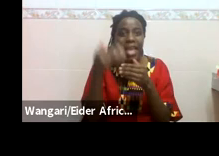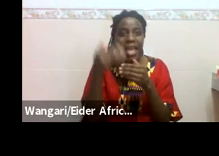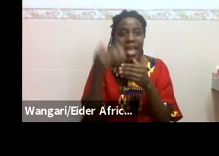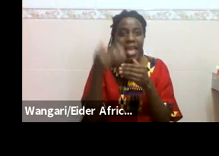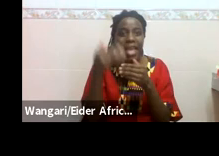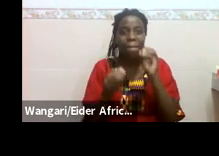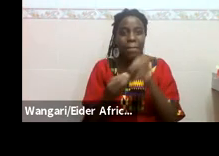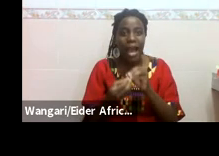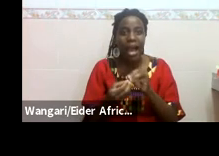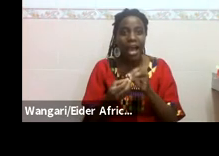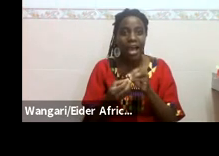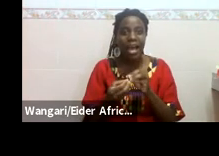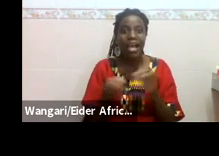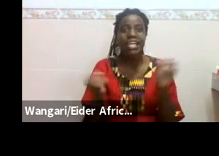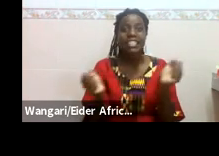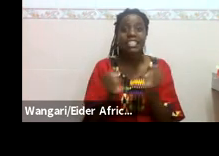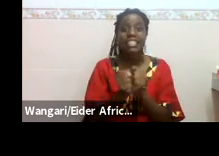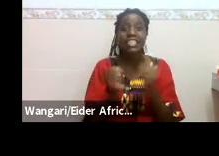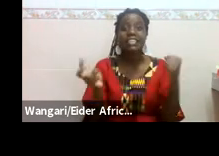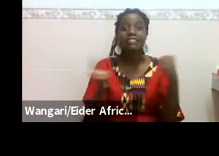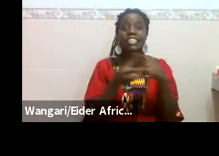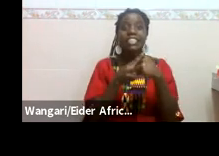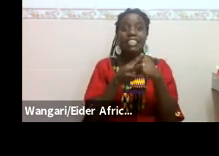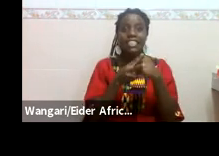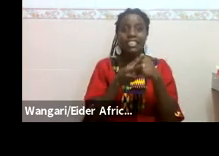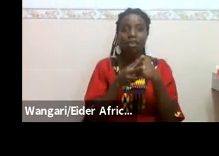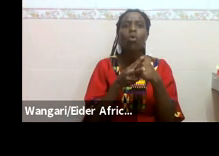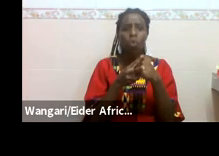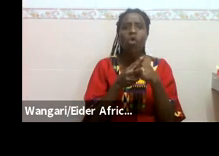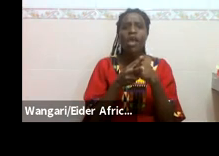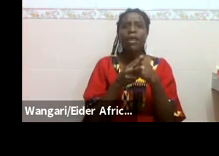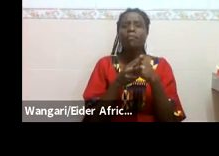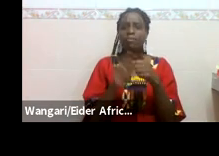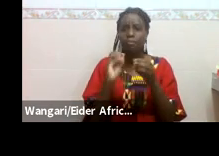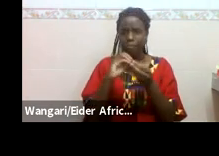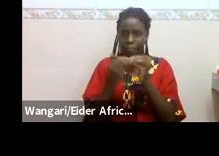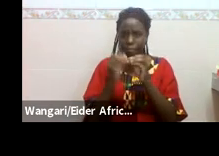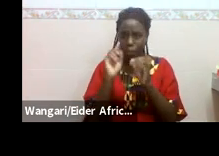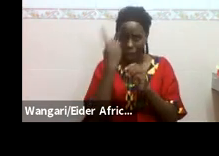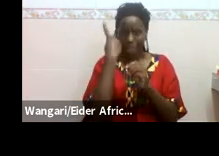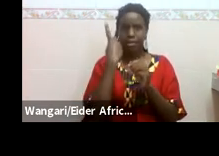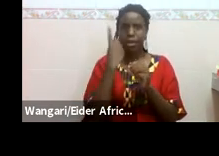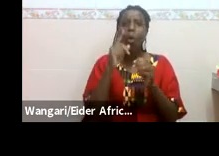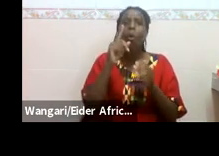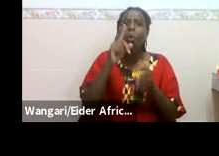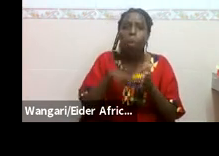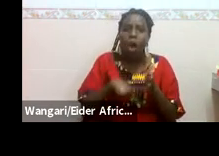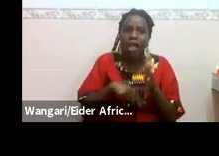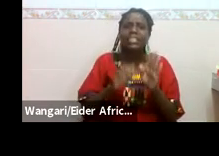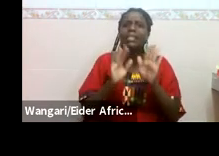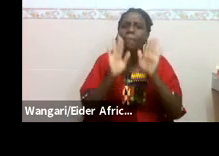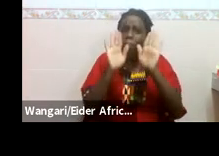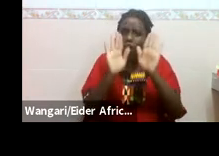my screen. There it is. So what are the main arguments, reflections of the preprint? Of course, the author gave us